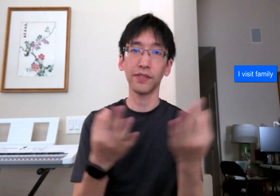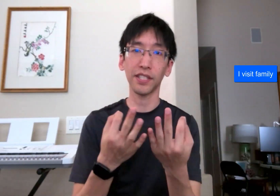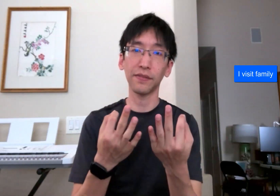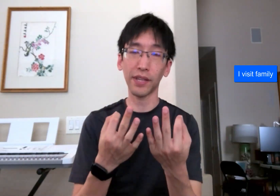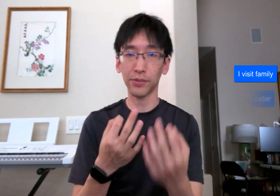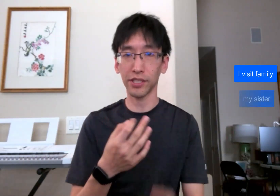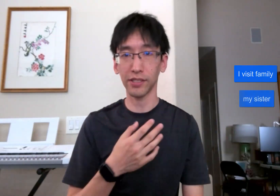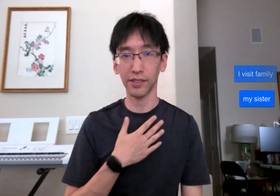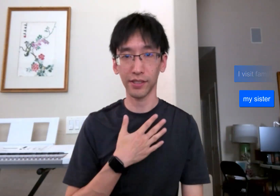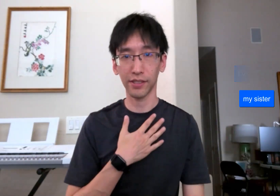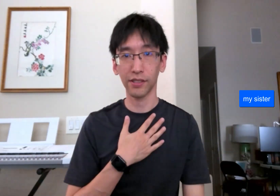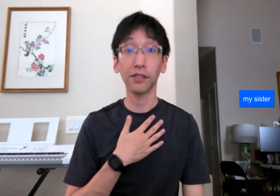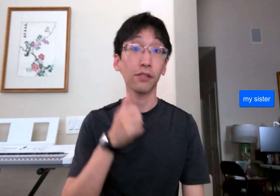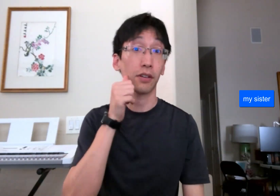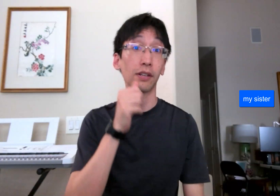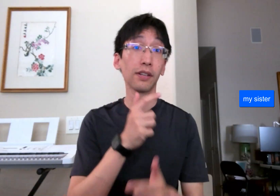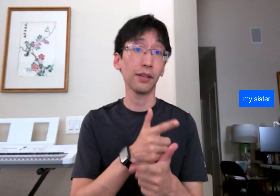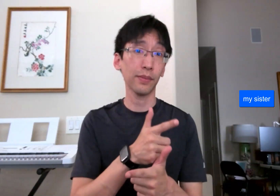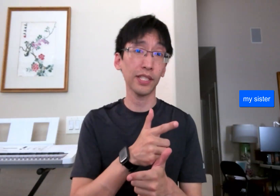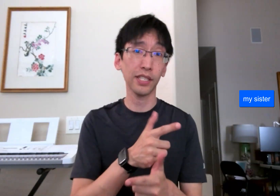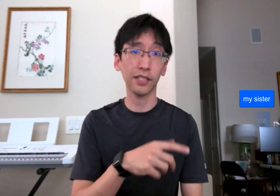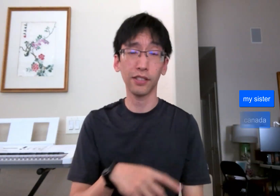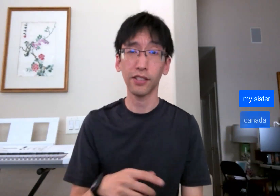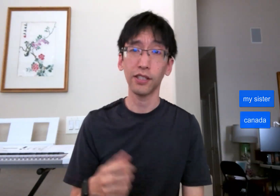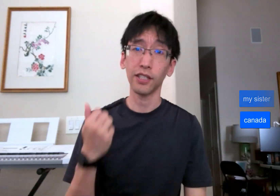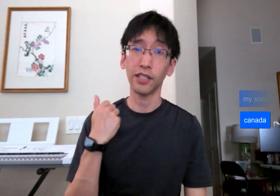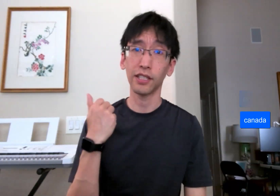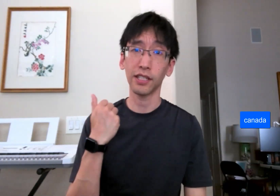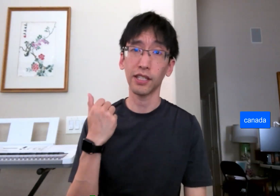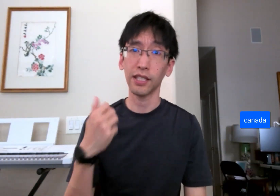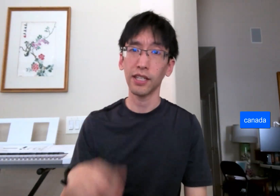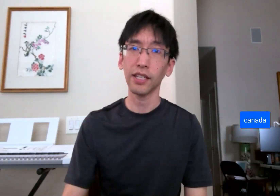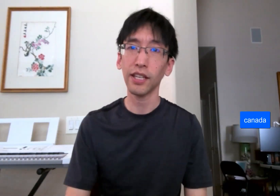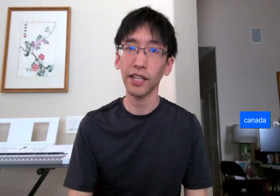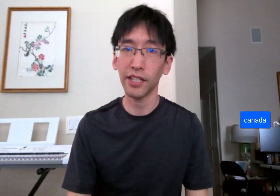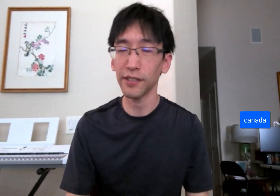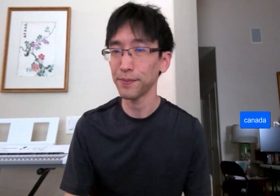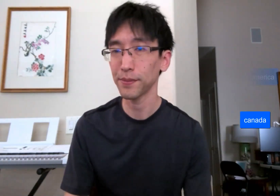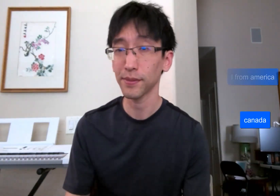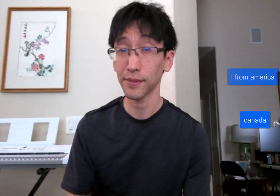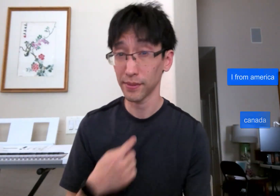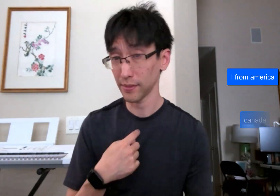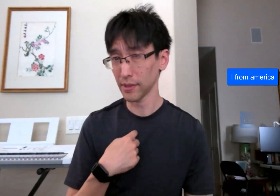visiting family, or my sister in Canada.